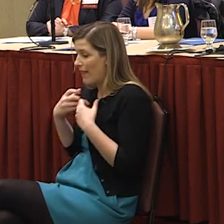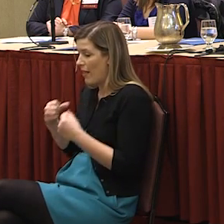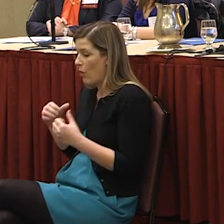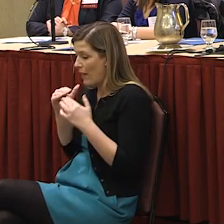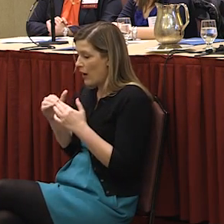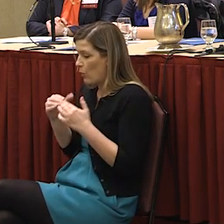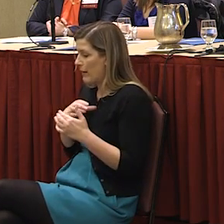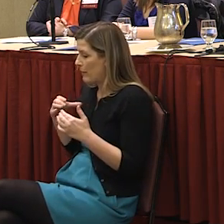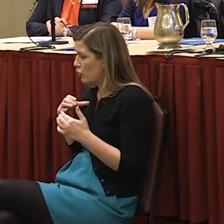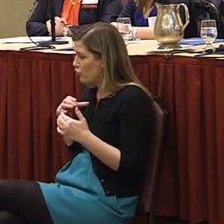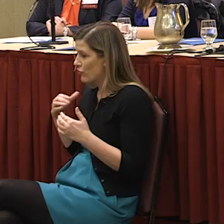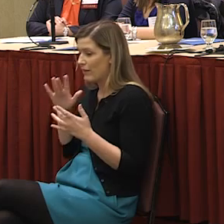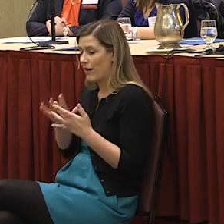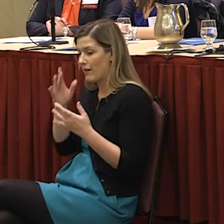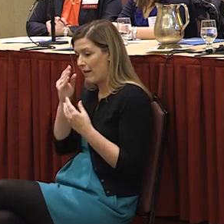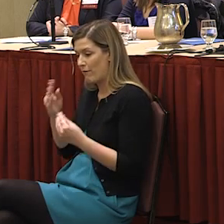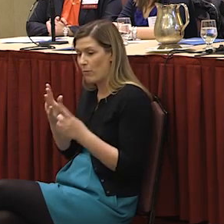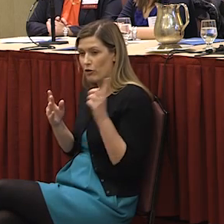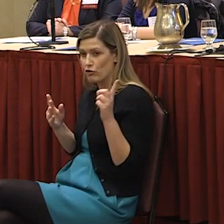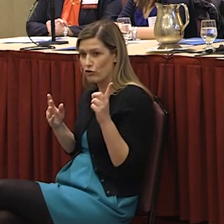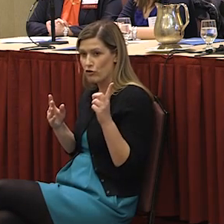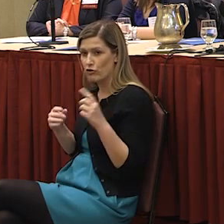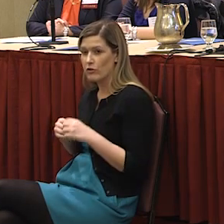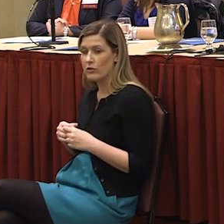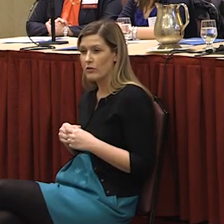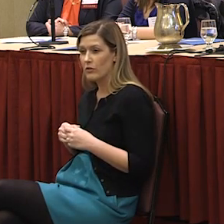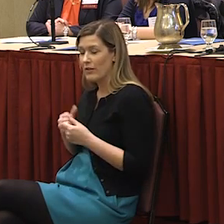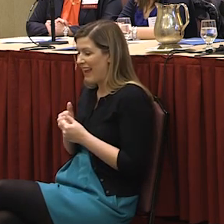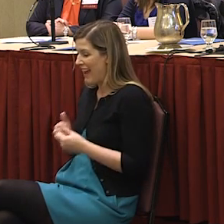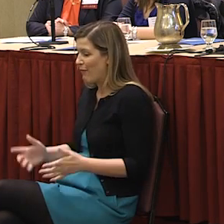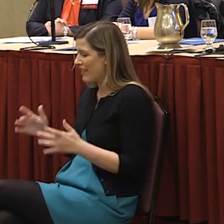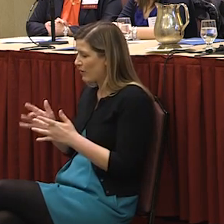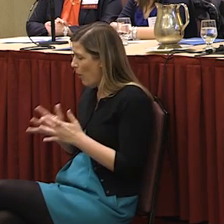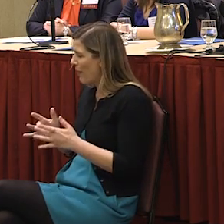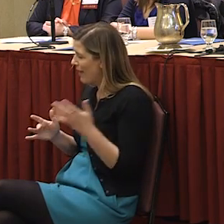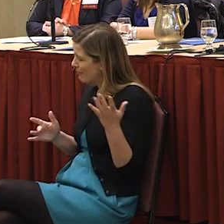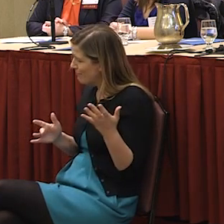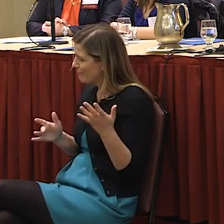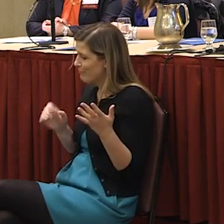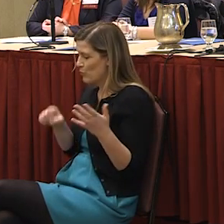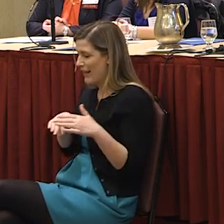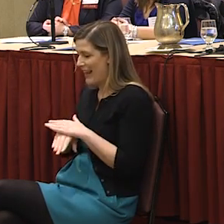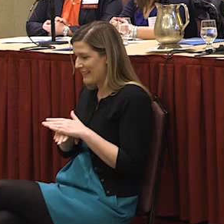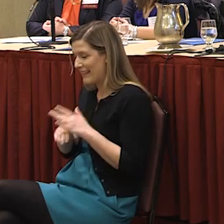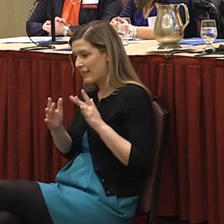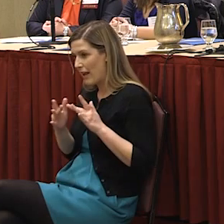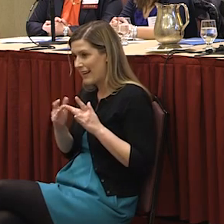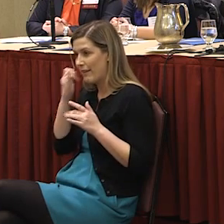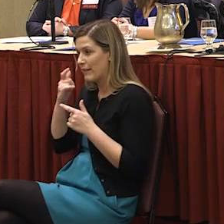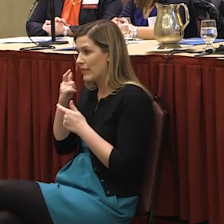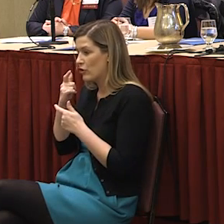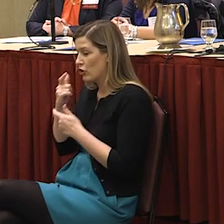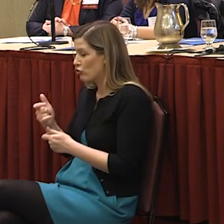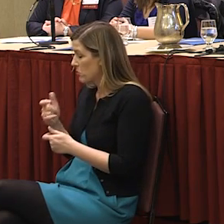Equity Commission, we have our contact information. Health has made it easy. Everything's online, everything and things like that. So if you're